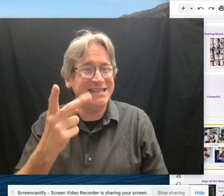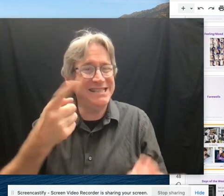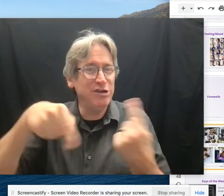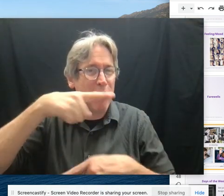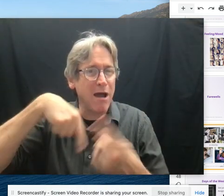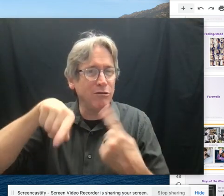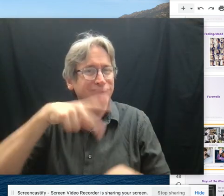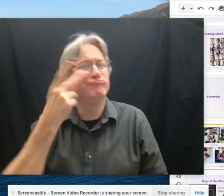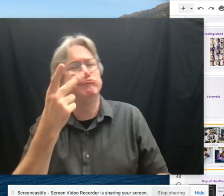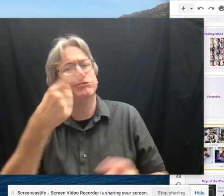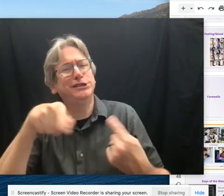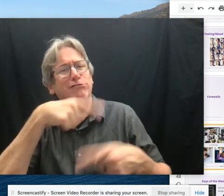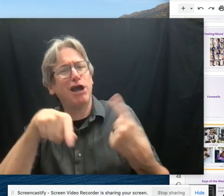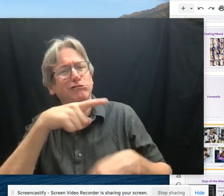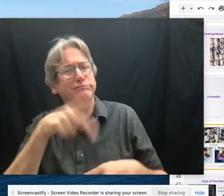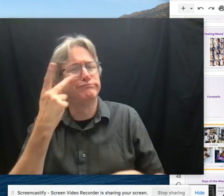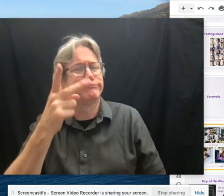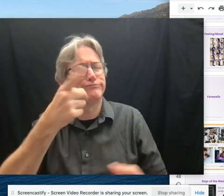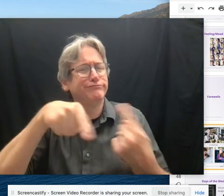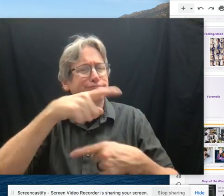I've seen see you around. See